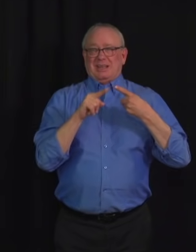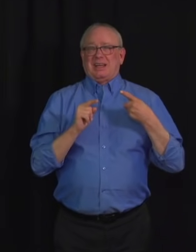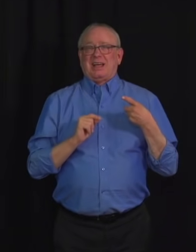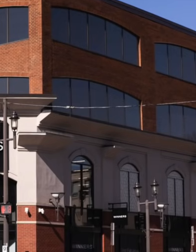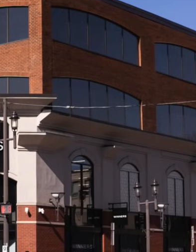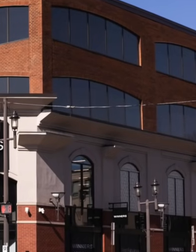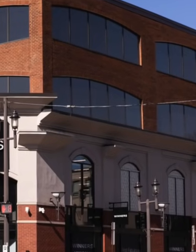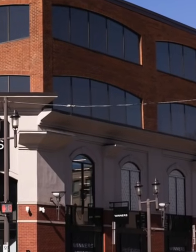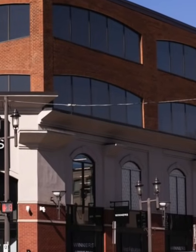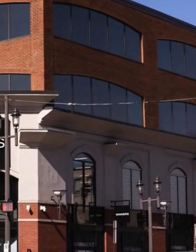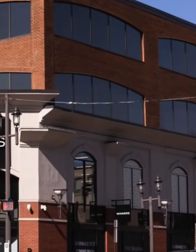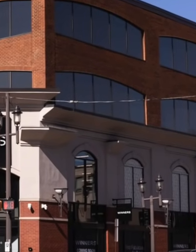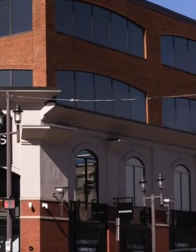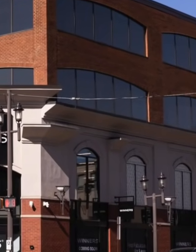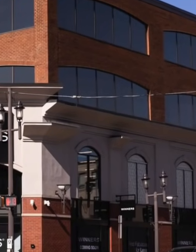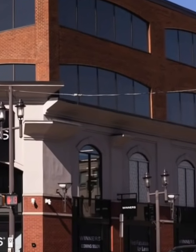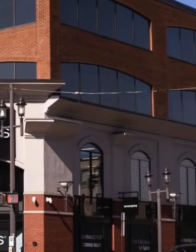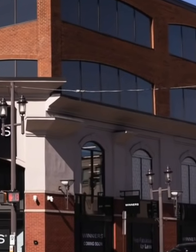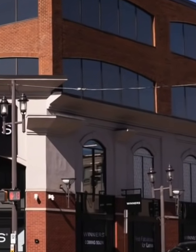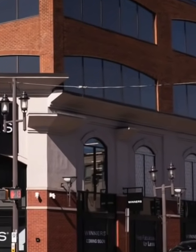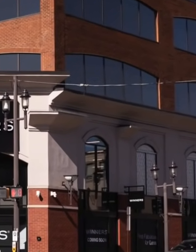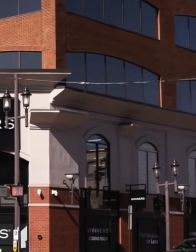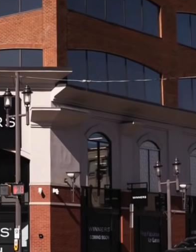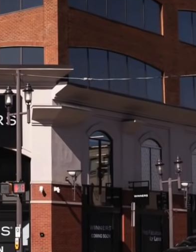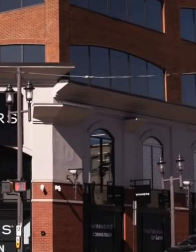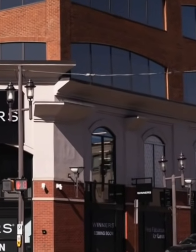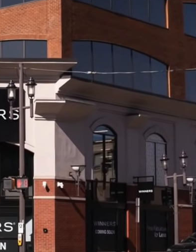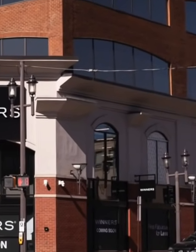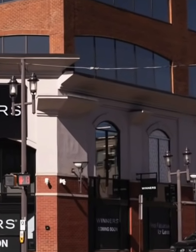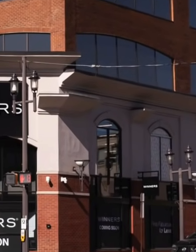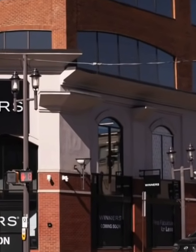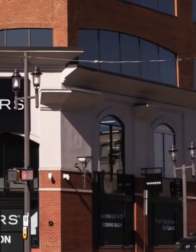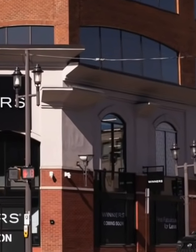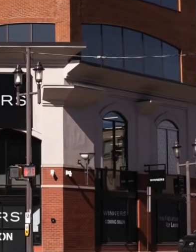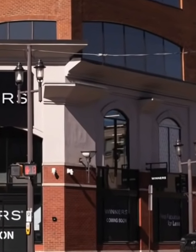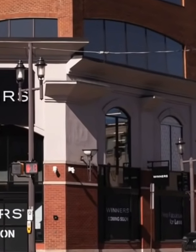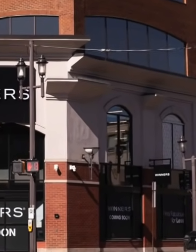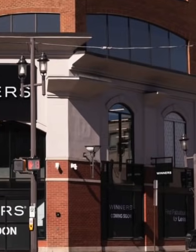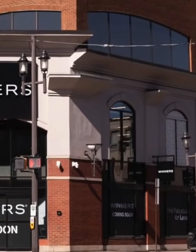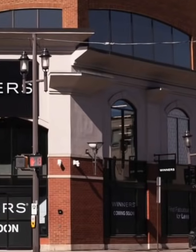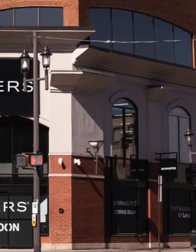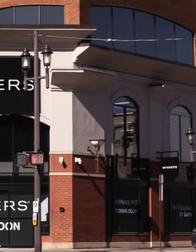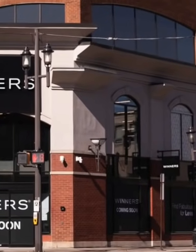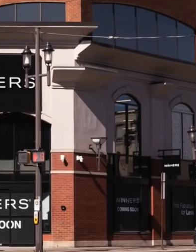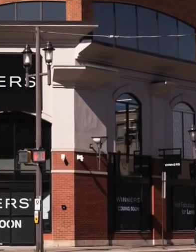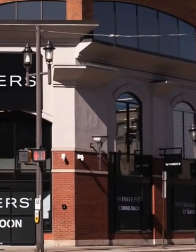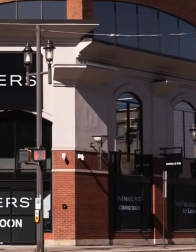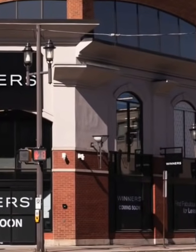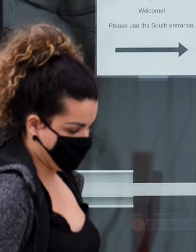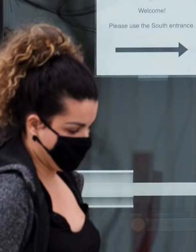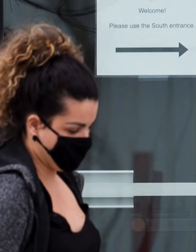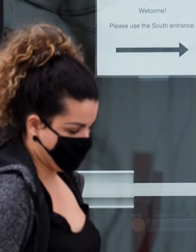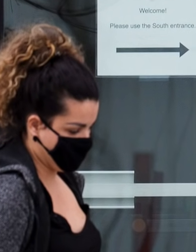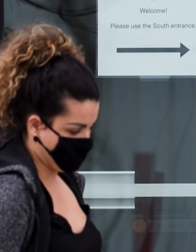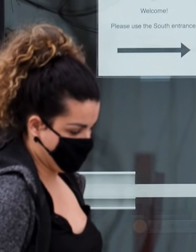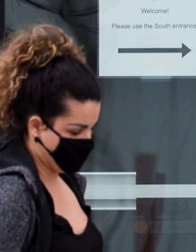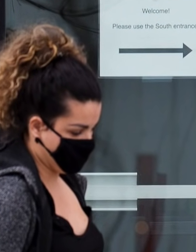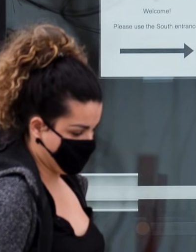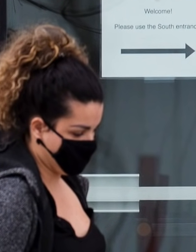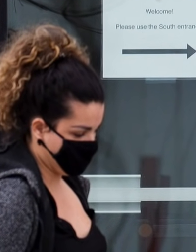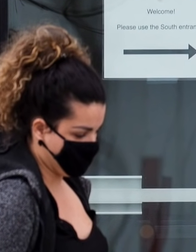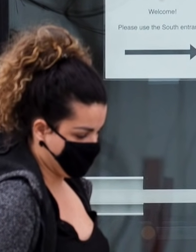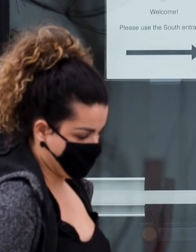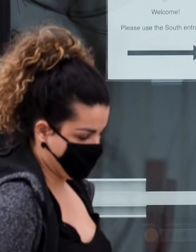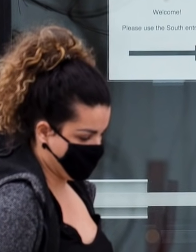they are a close contact of a COVID-19 case. Beginning today, fully vaccinated